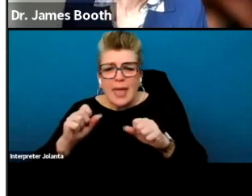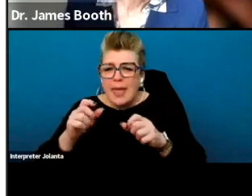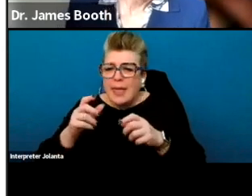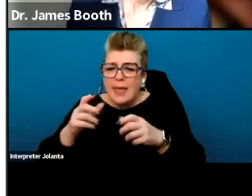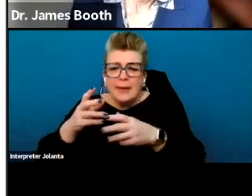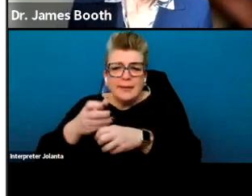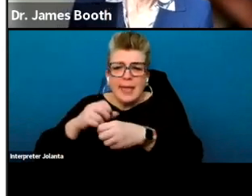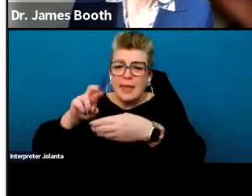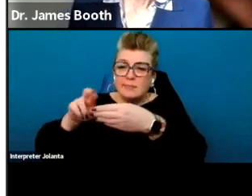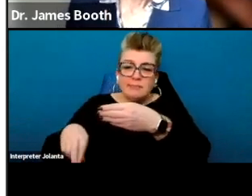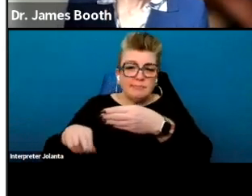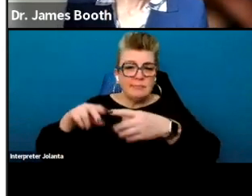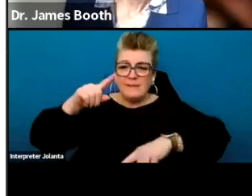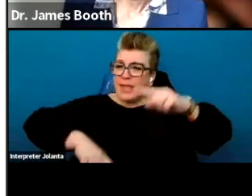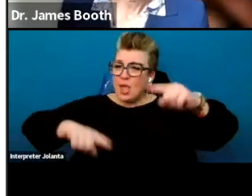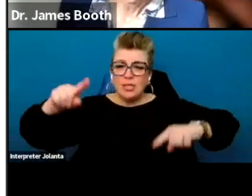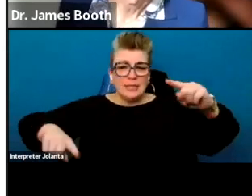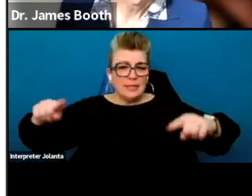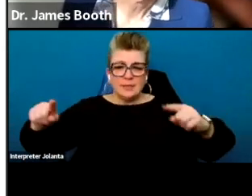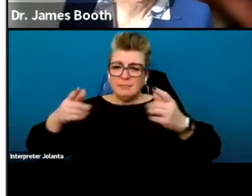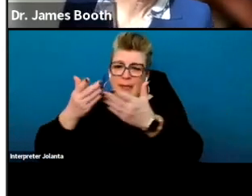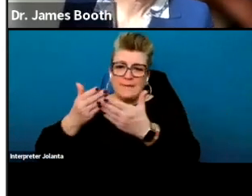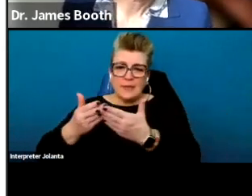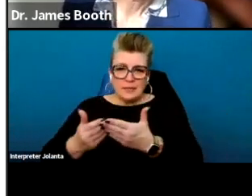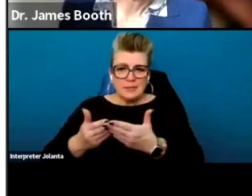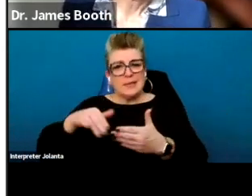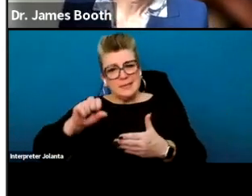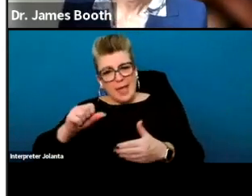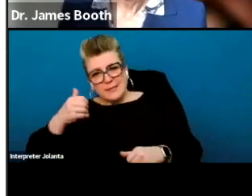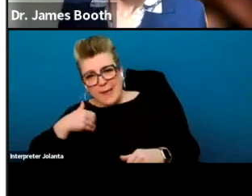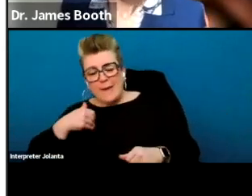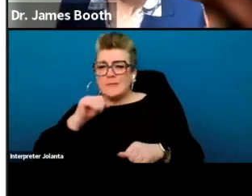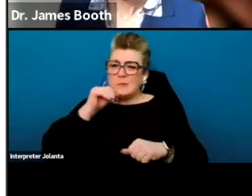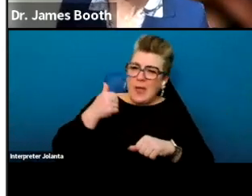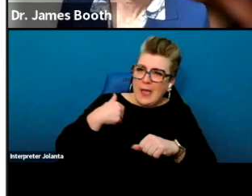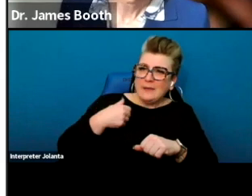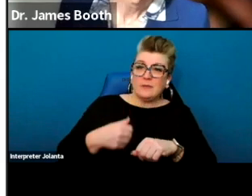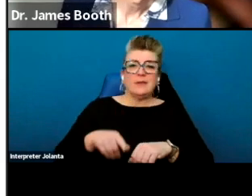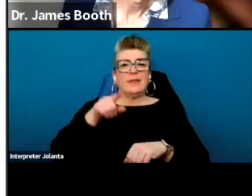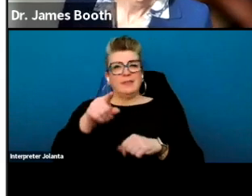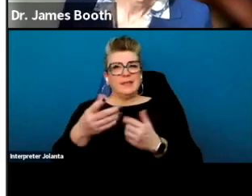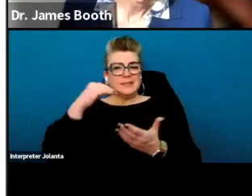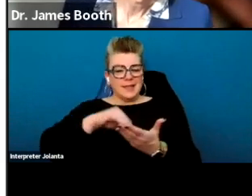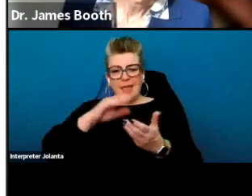evidence for specialization. So this is kind of a